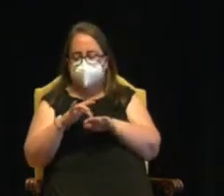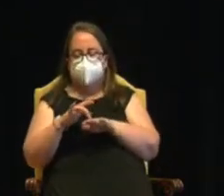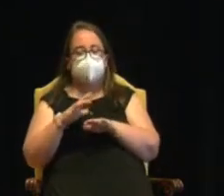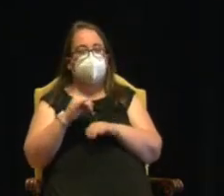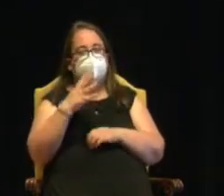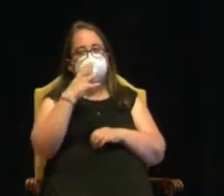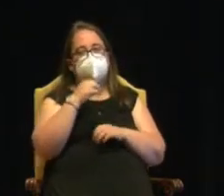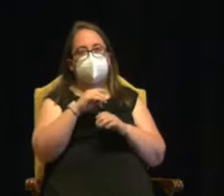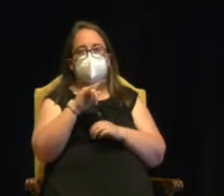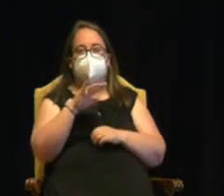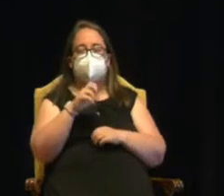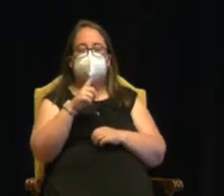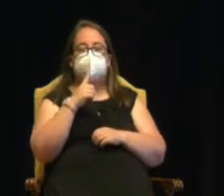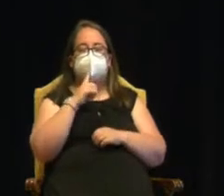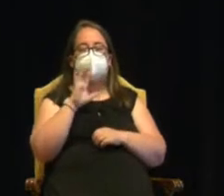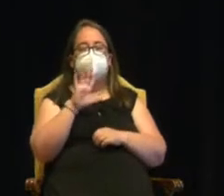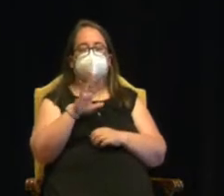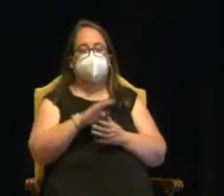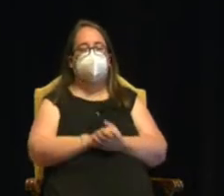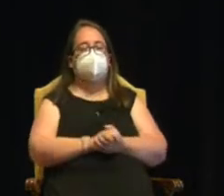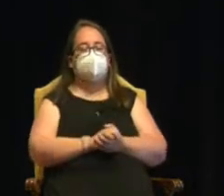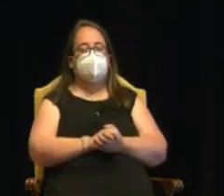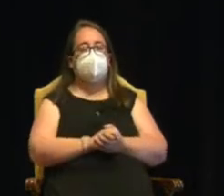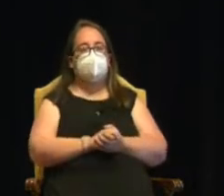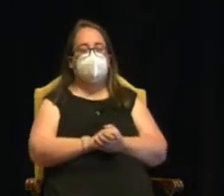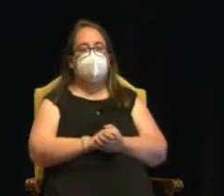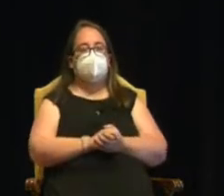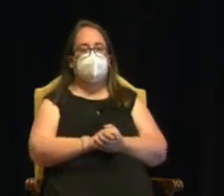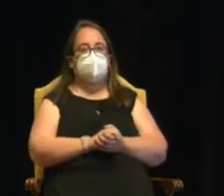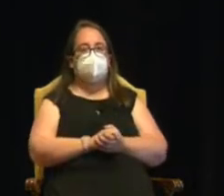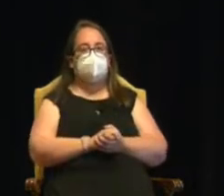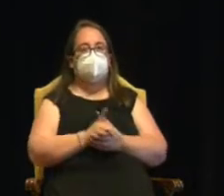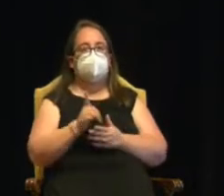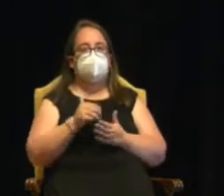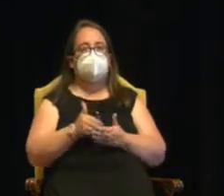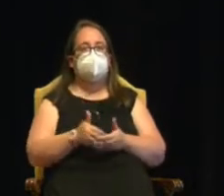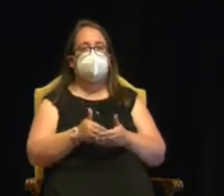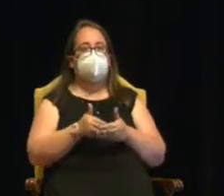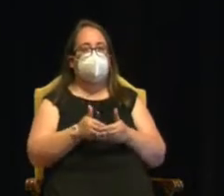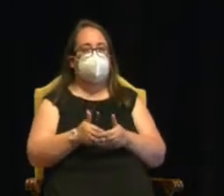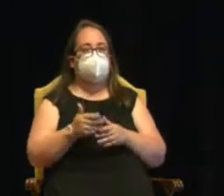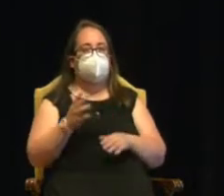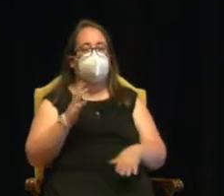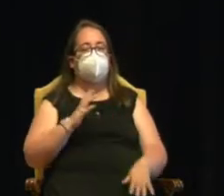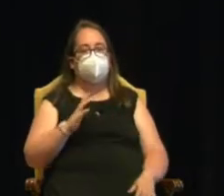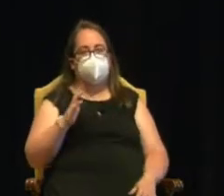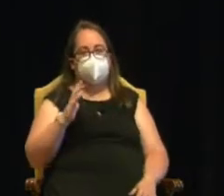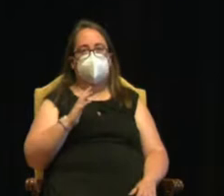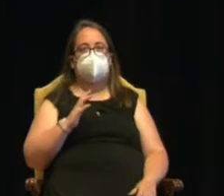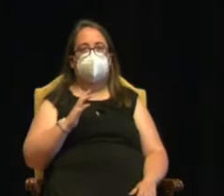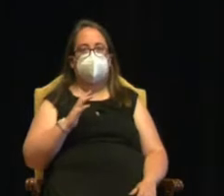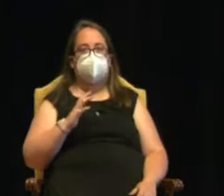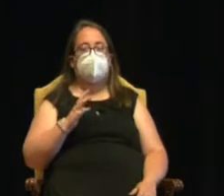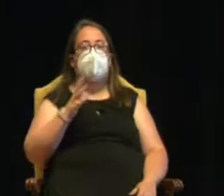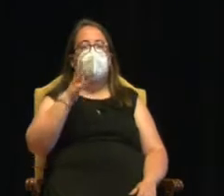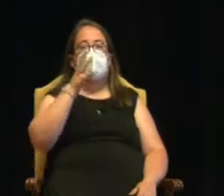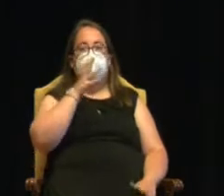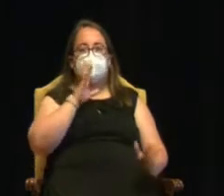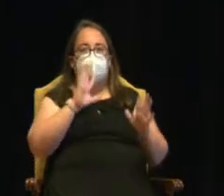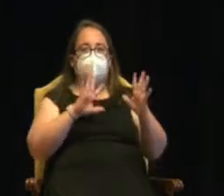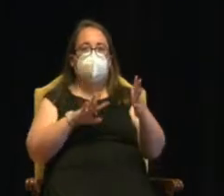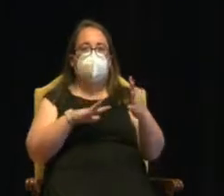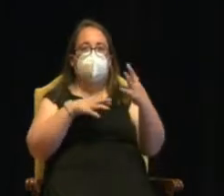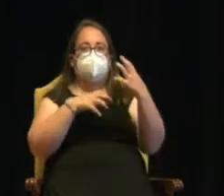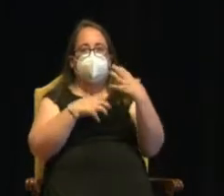she looks at him and she's like, he was a baby once. A mother held him